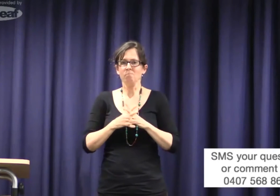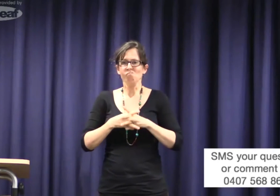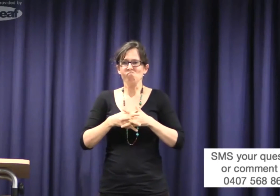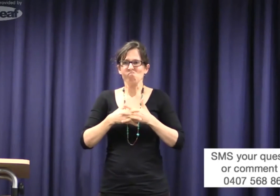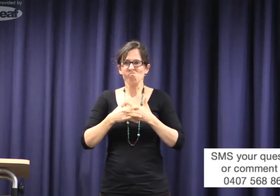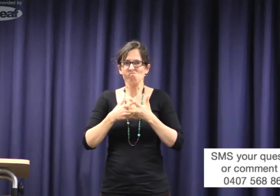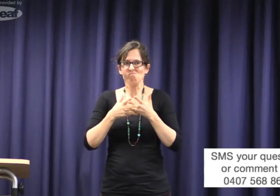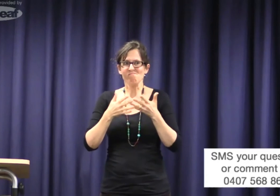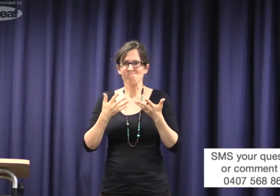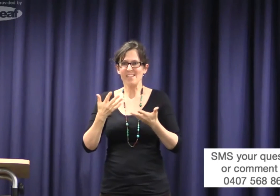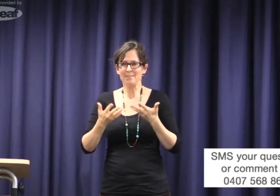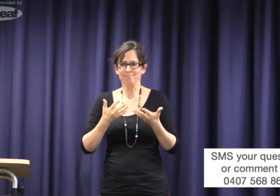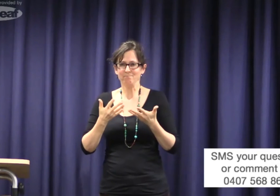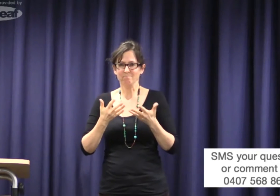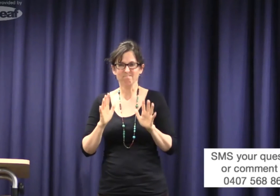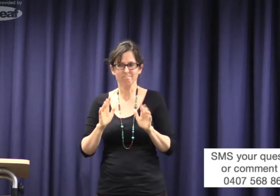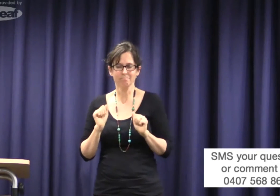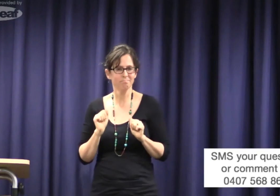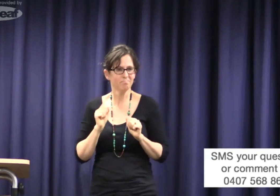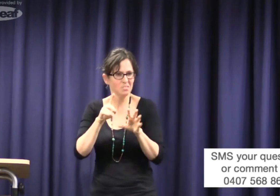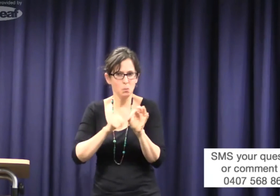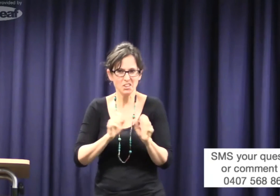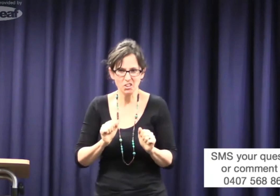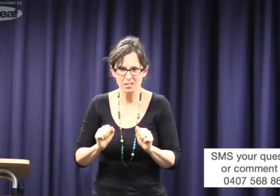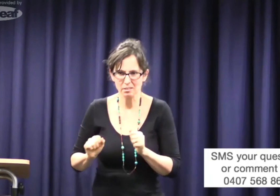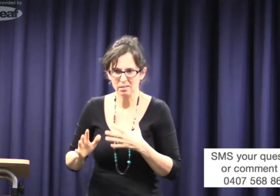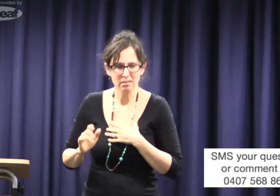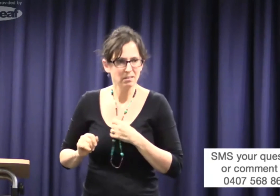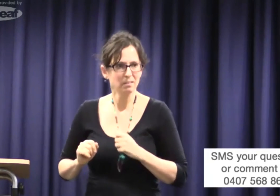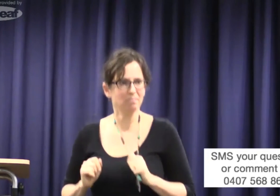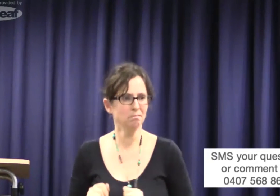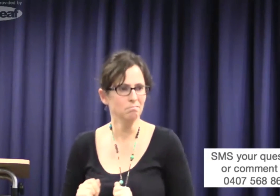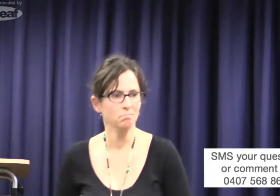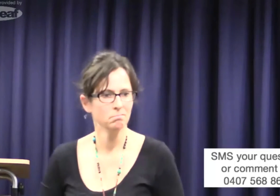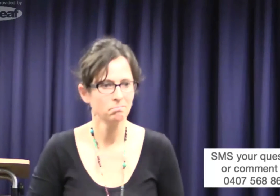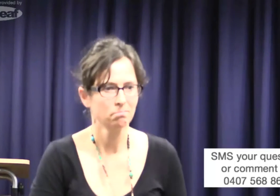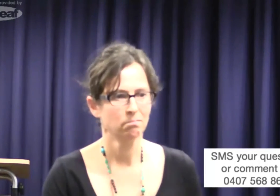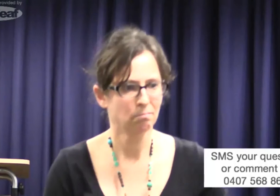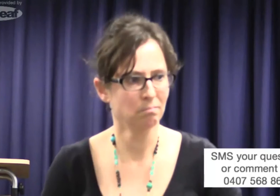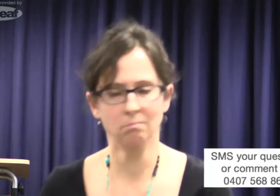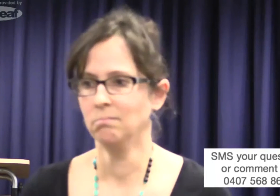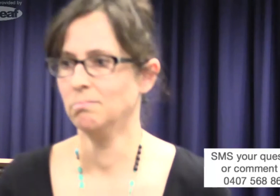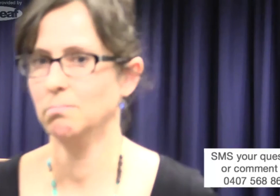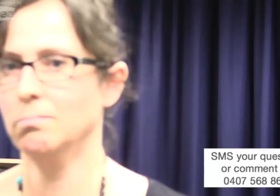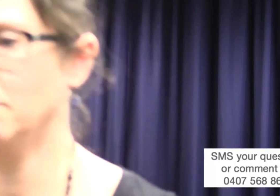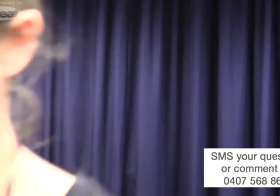be, when it gets under, when it eventually moves to NDIS, what will that look like? So I'm curious.